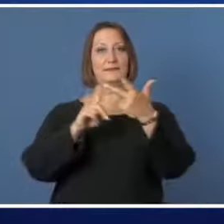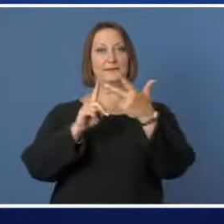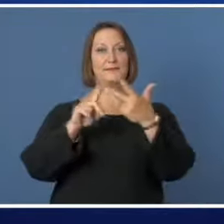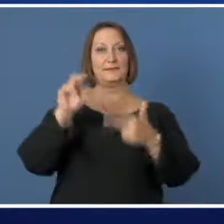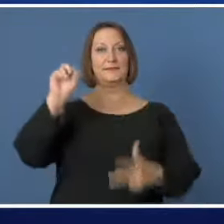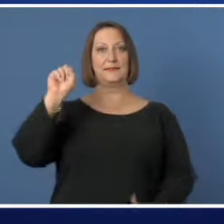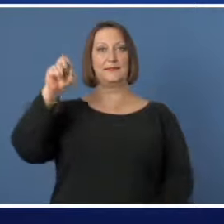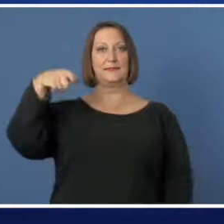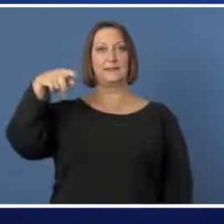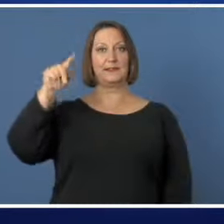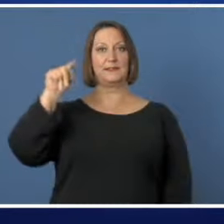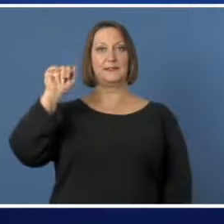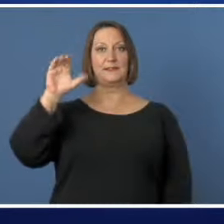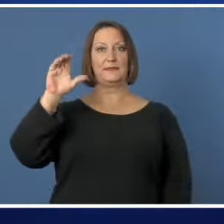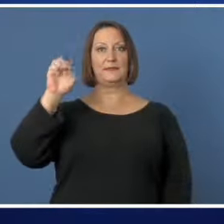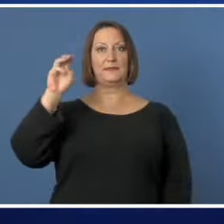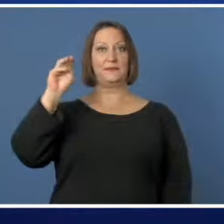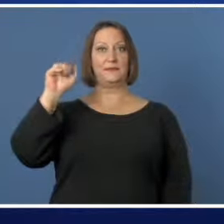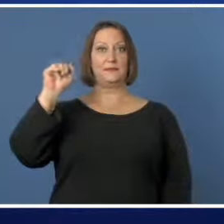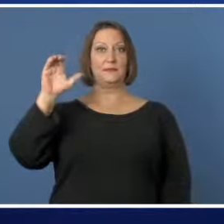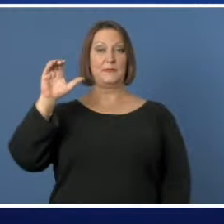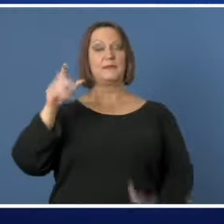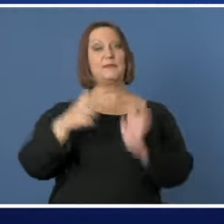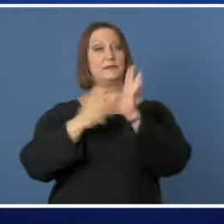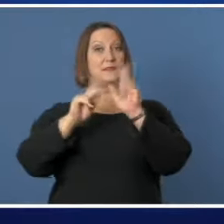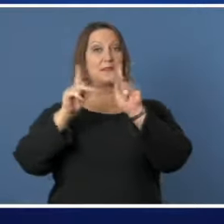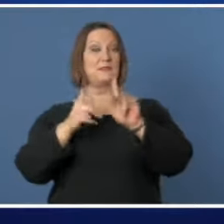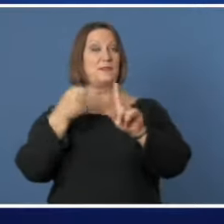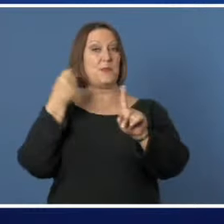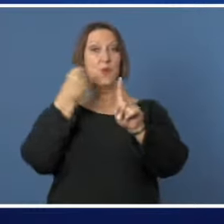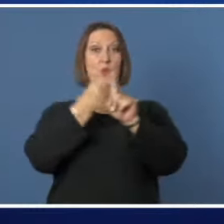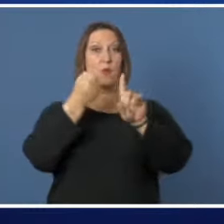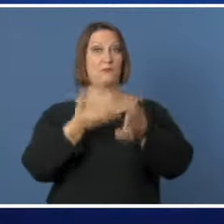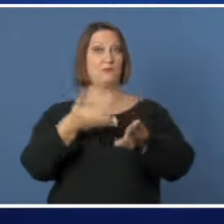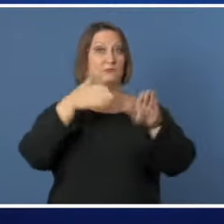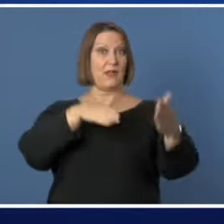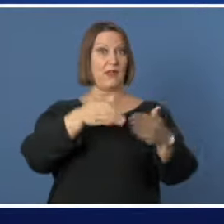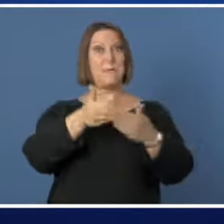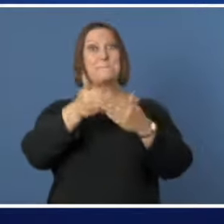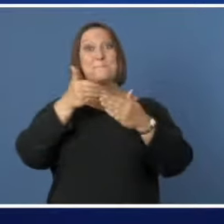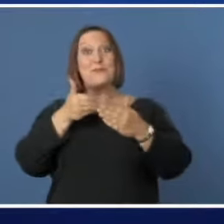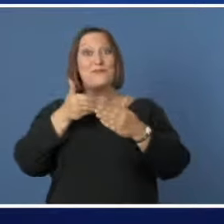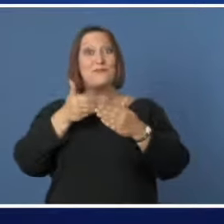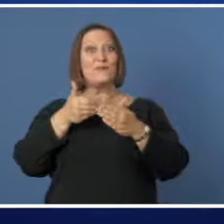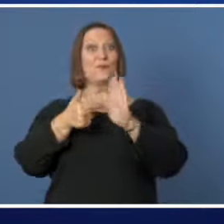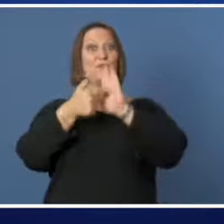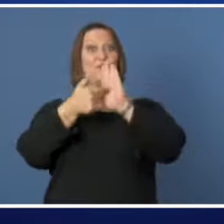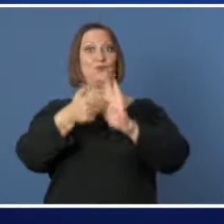Septicemic plague may cause death even before the symptoms occur.